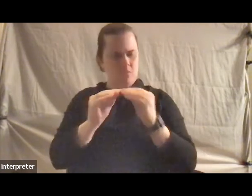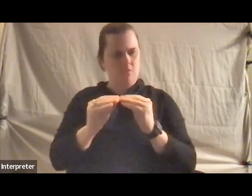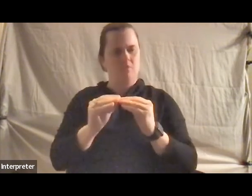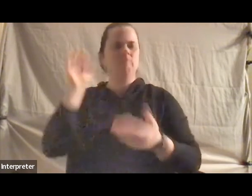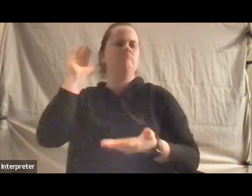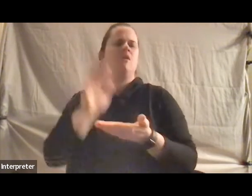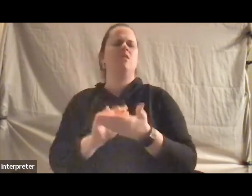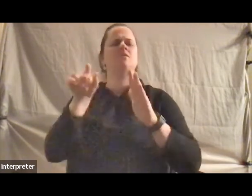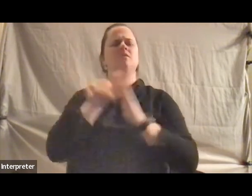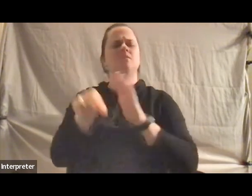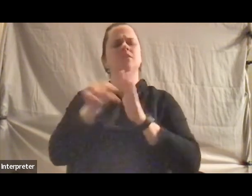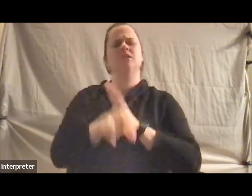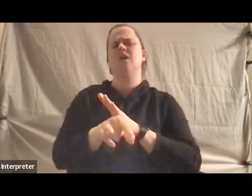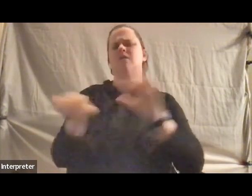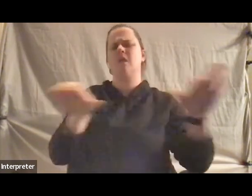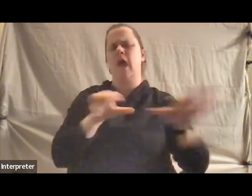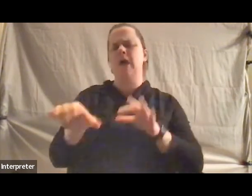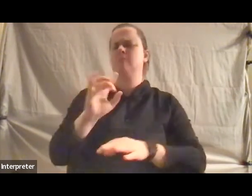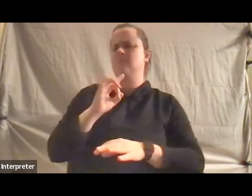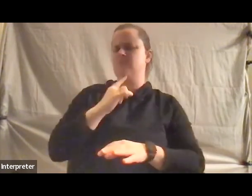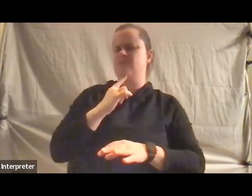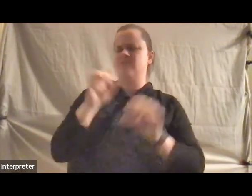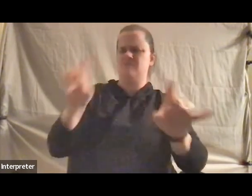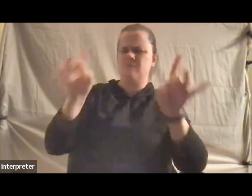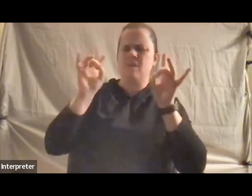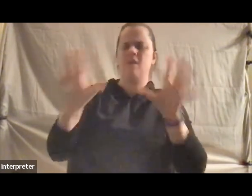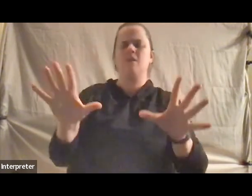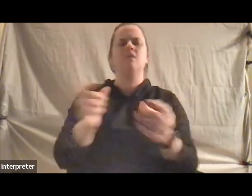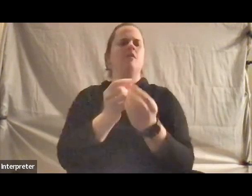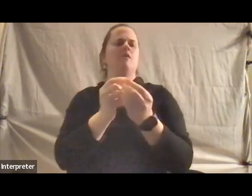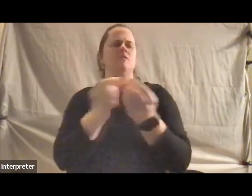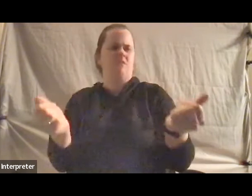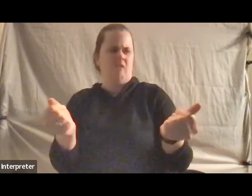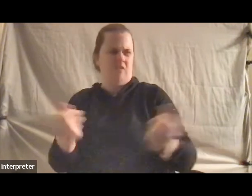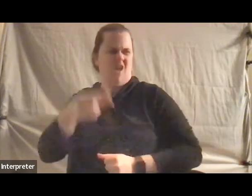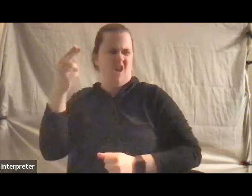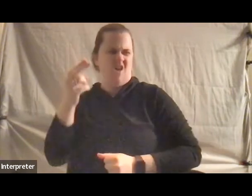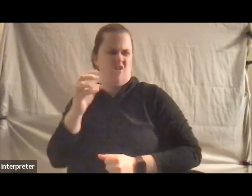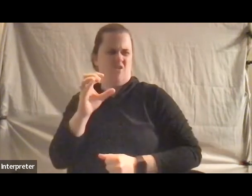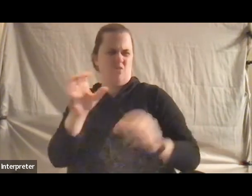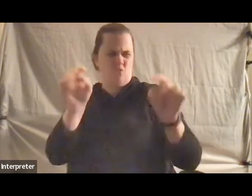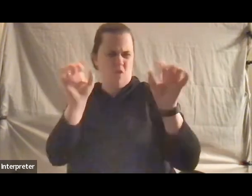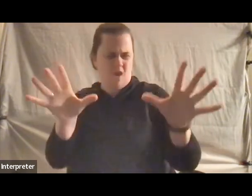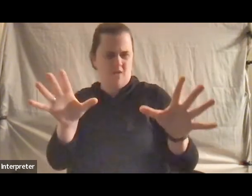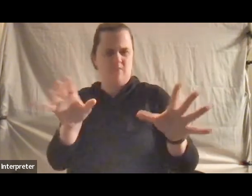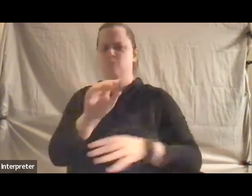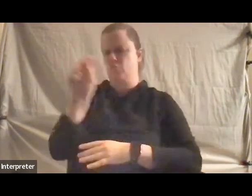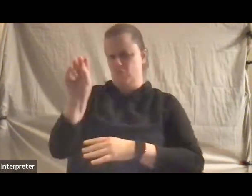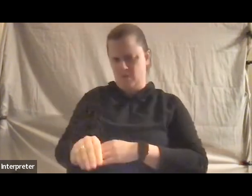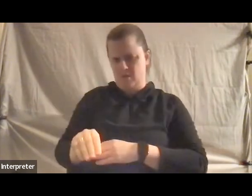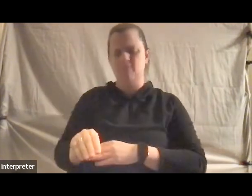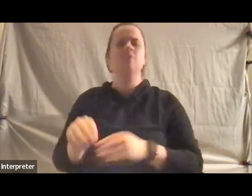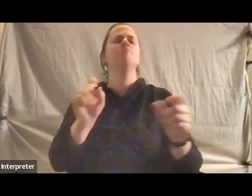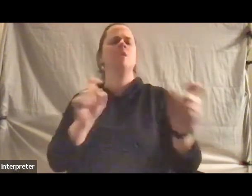and acts of serious violence, higher crime solvability rates, and new and revised policies that